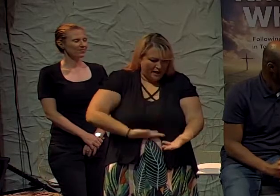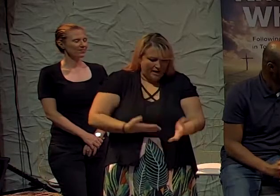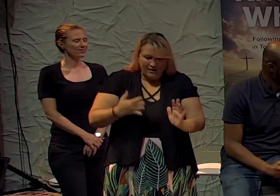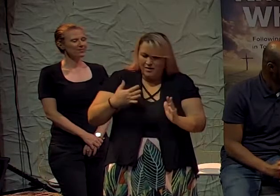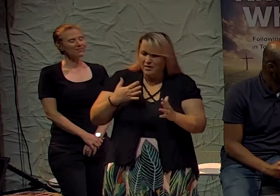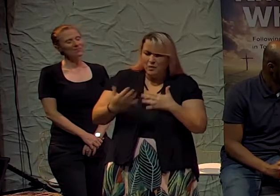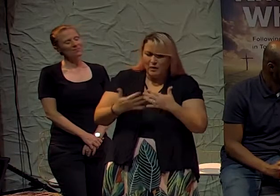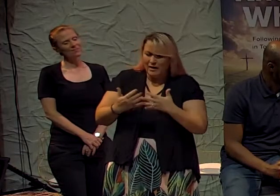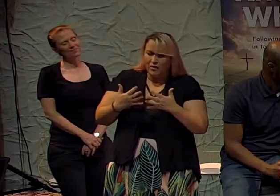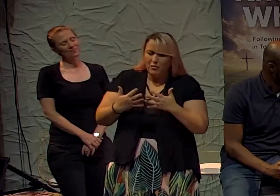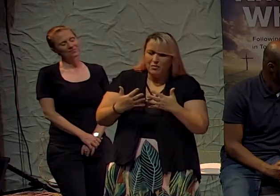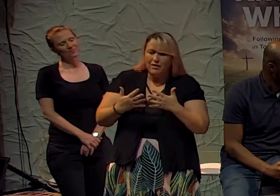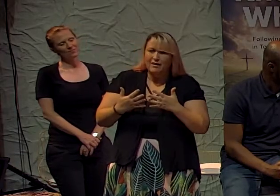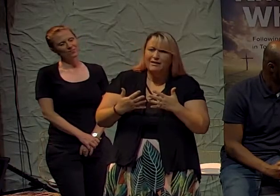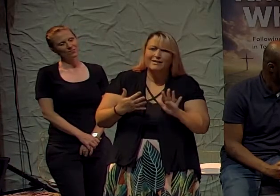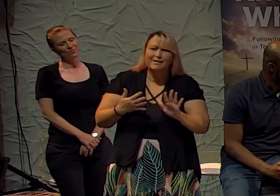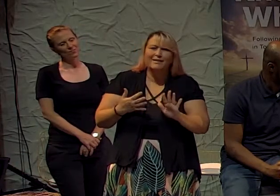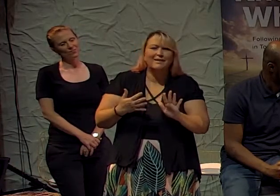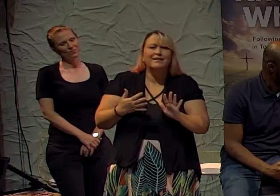but